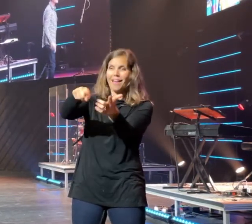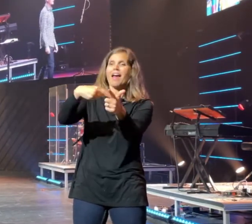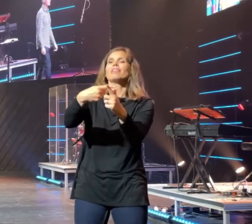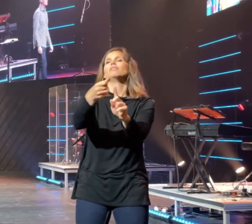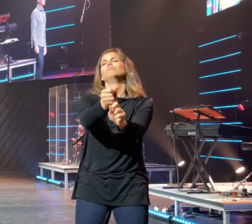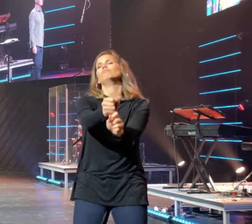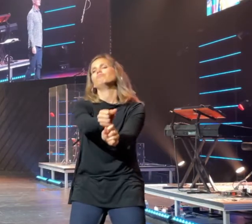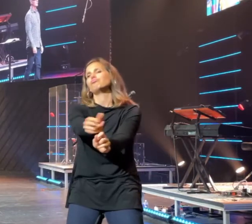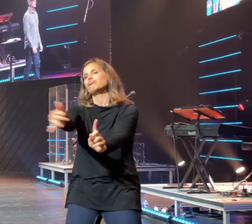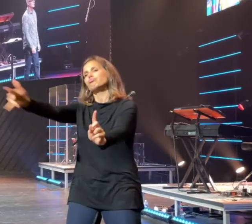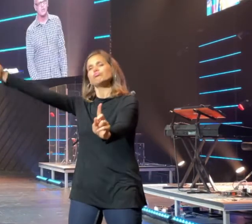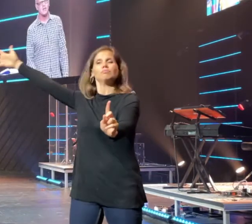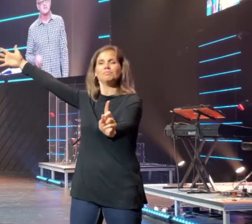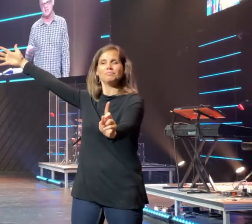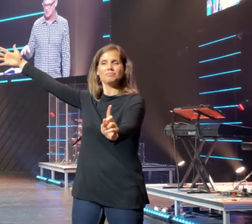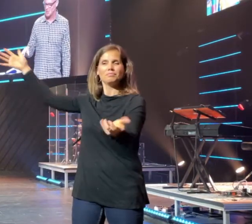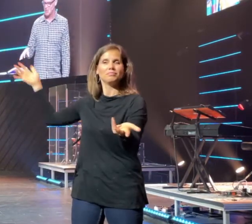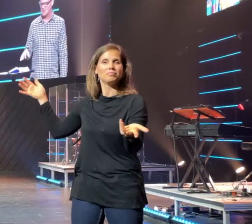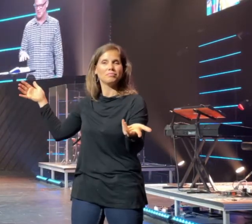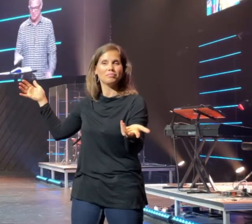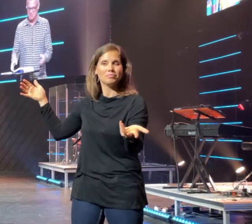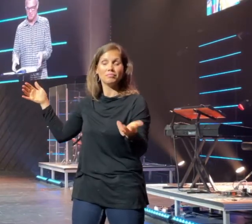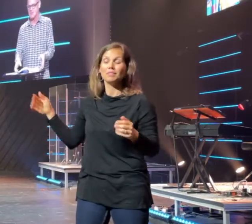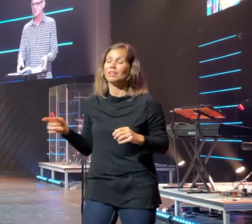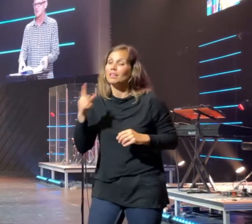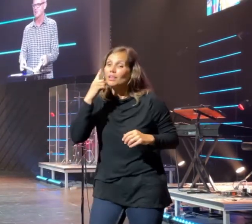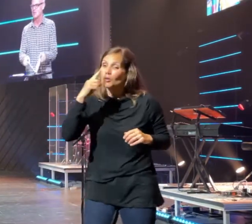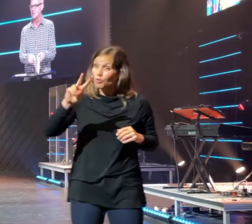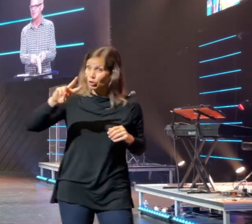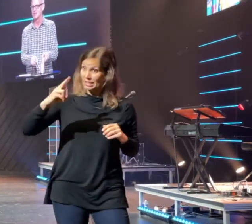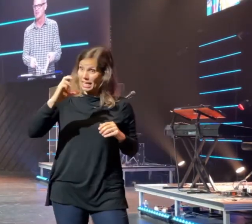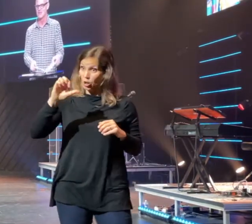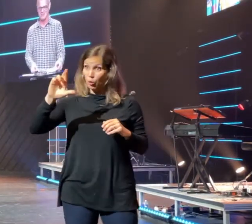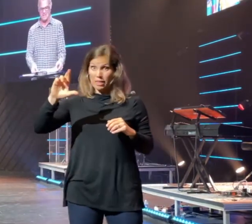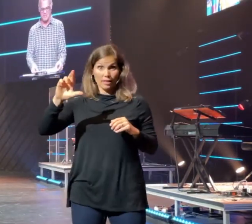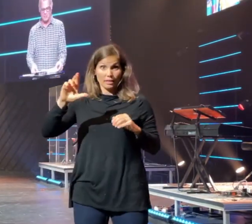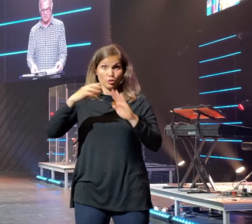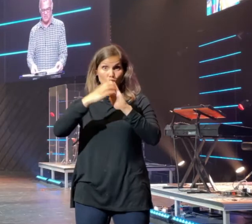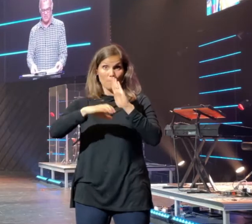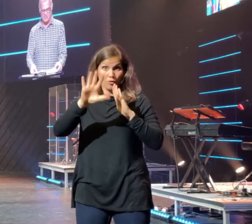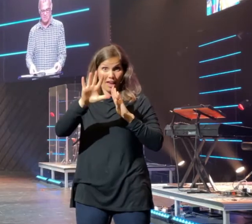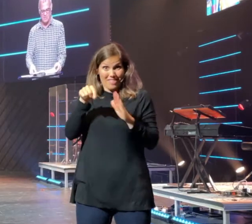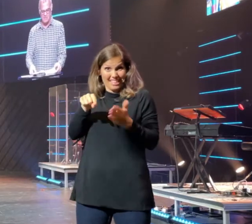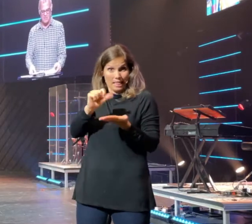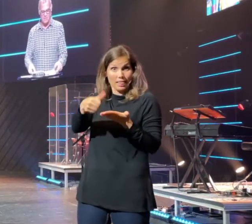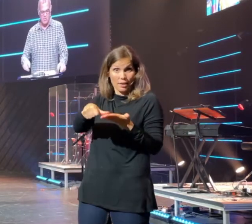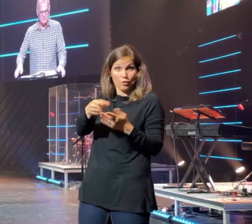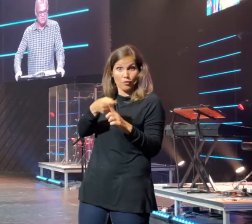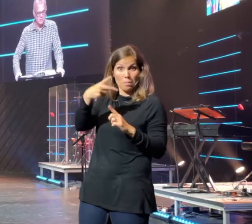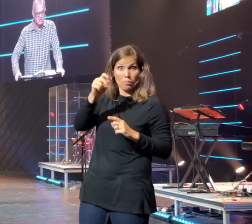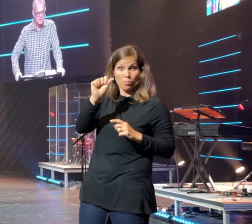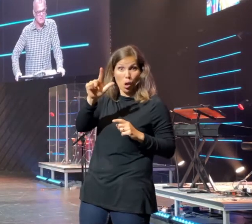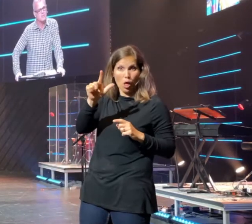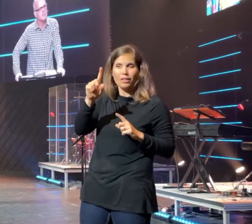from there. When it comes to 2 Corinthians, this particular important timeless letter, I think Paul's